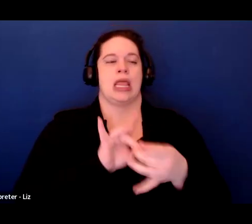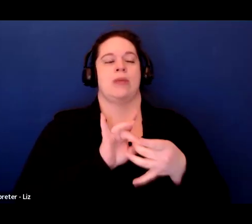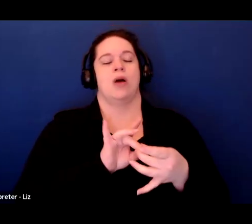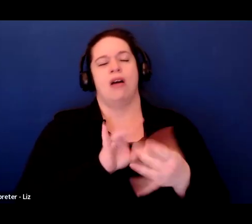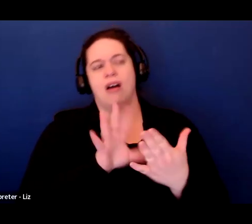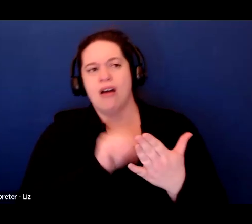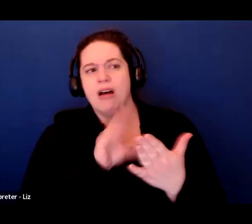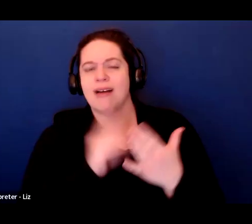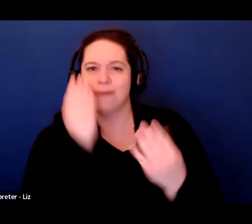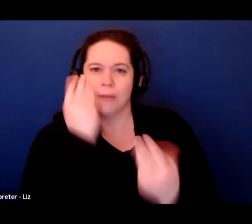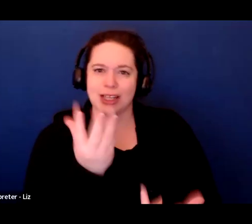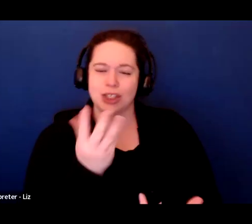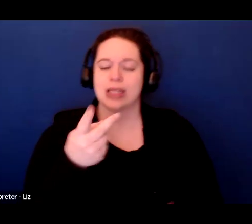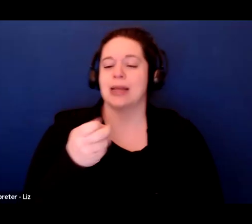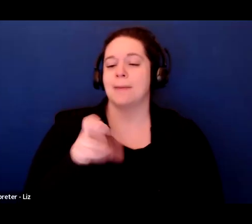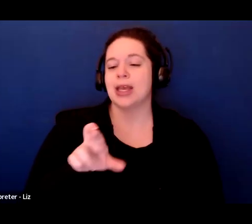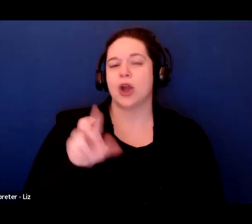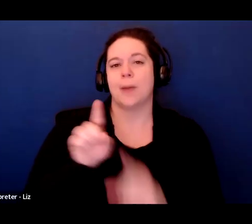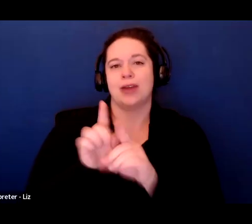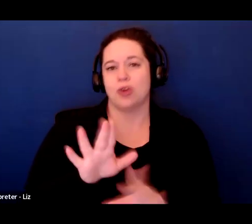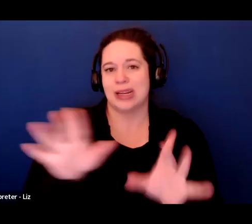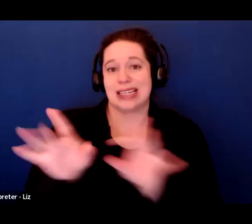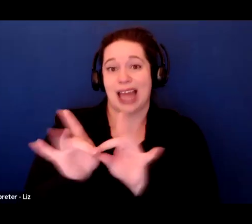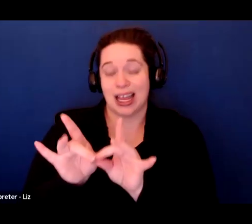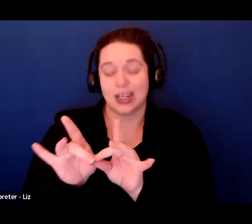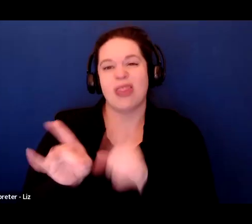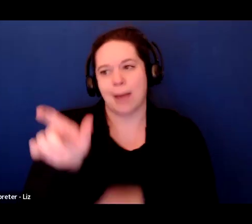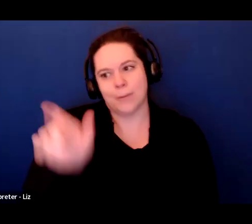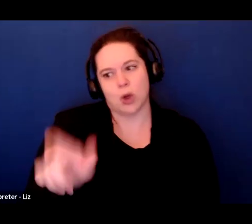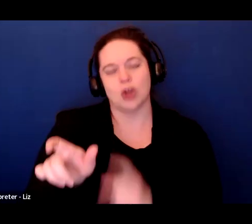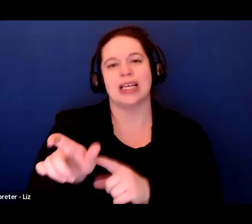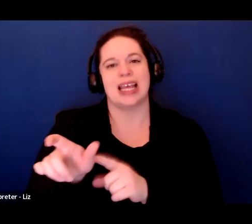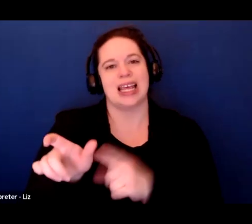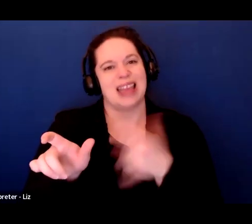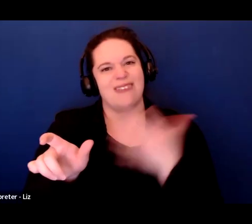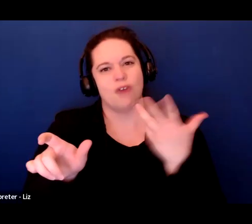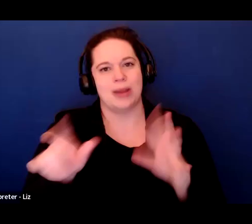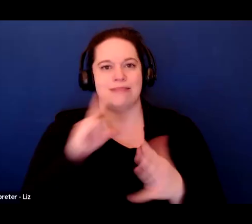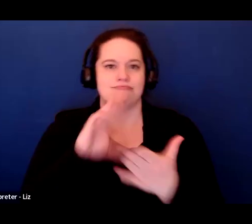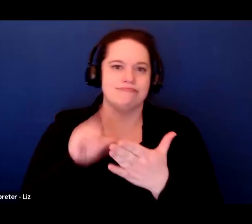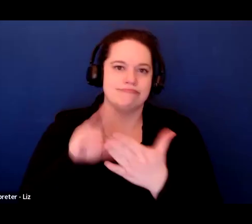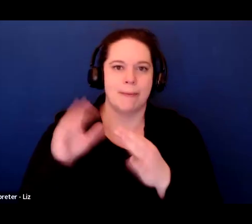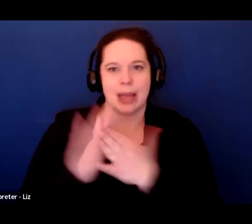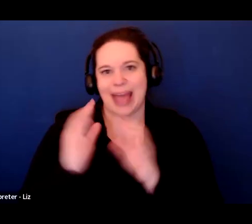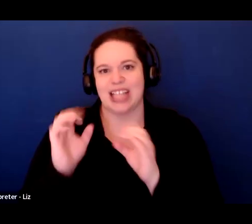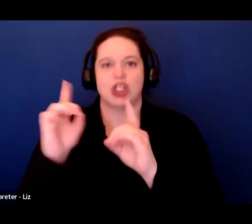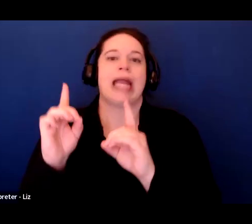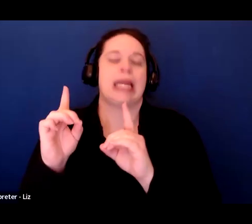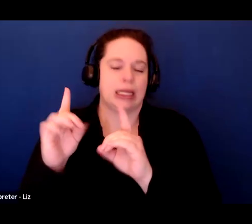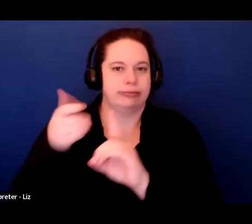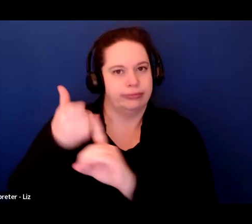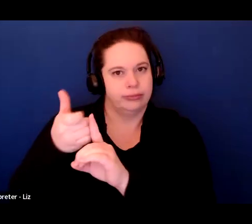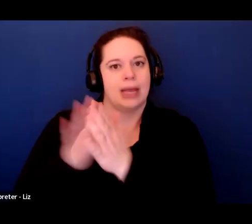information. The peer mentor that you will be attached to is a person who has been educated in being a